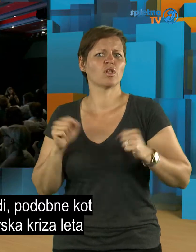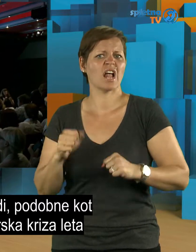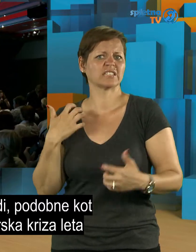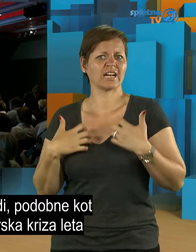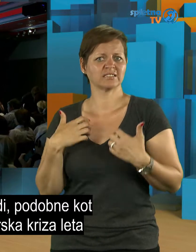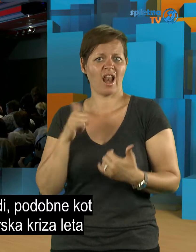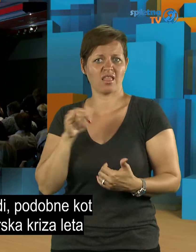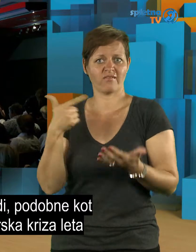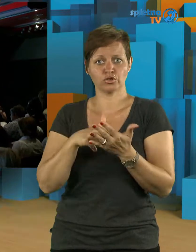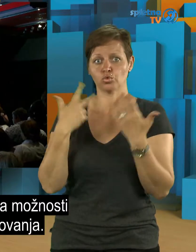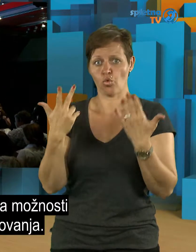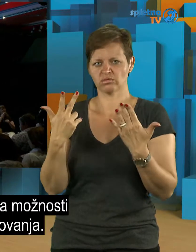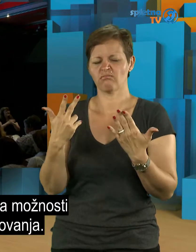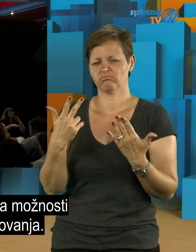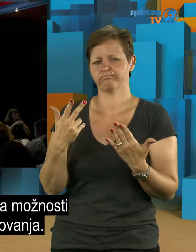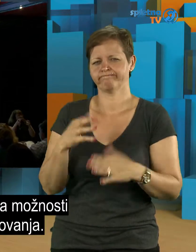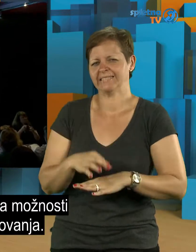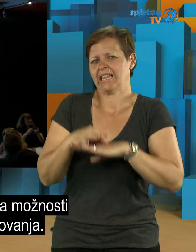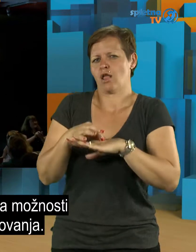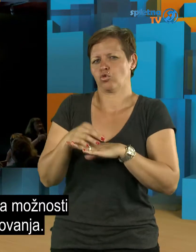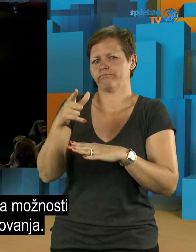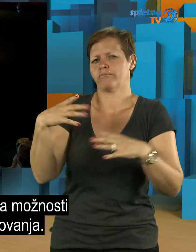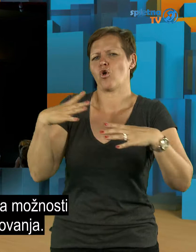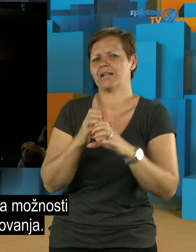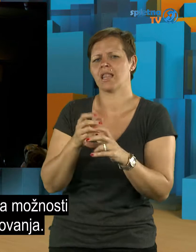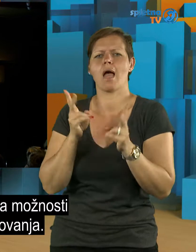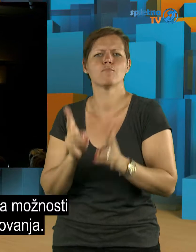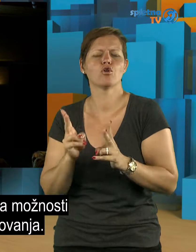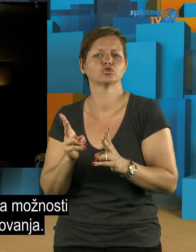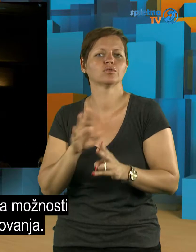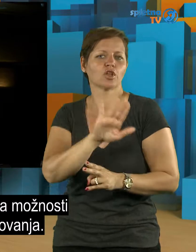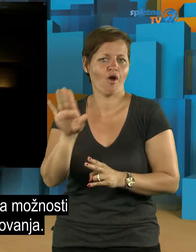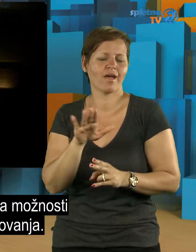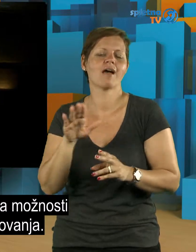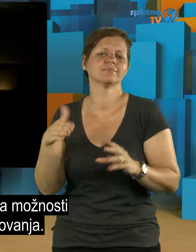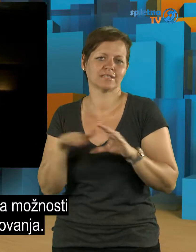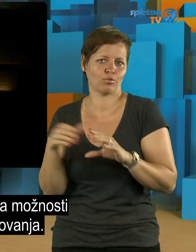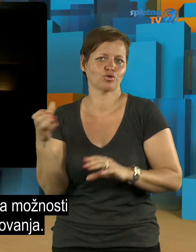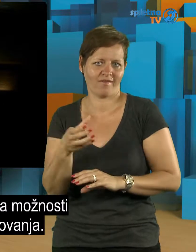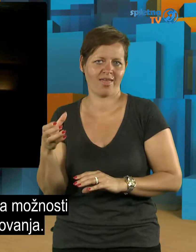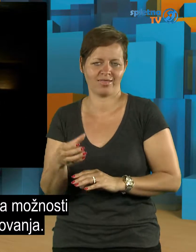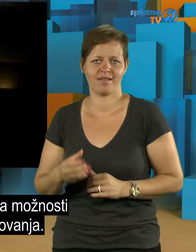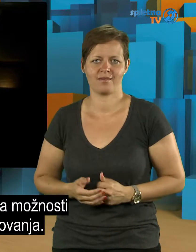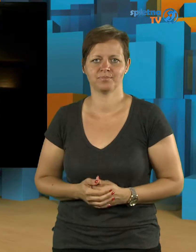gospodarska kriza leta 2008 je znatno okrnila možnosti njihovega zaposlovanja.